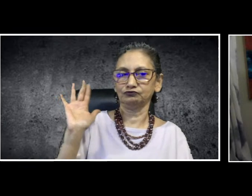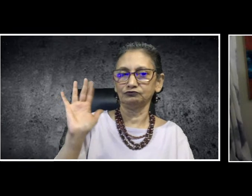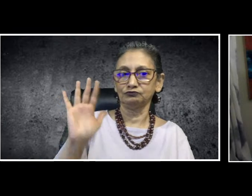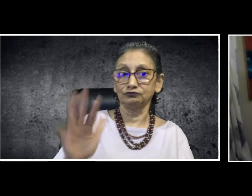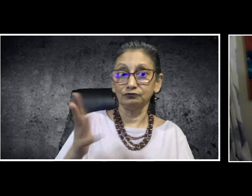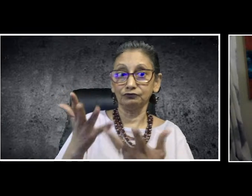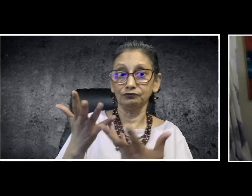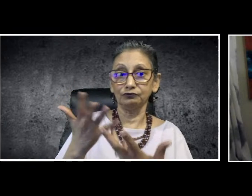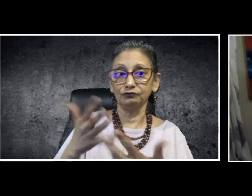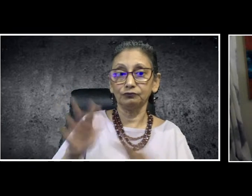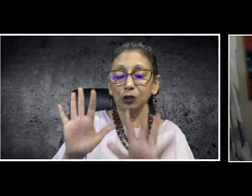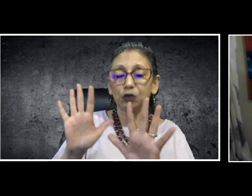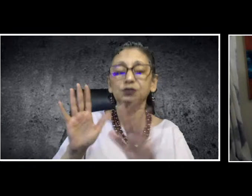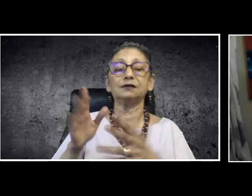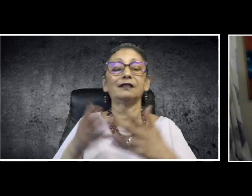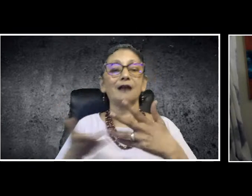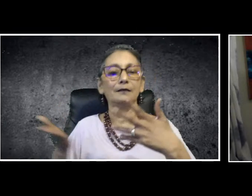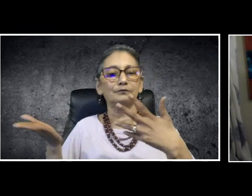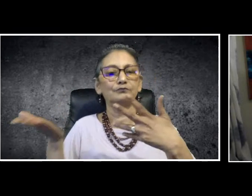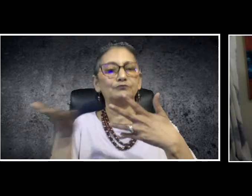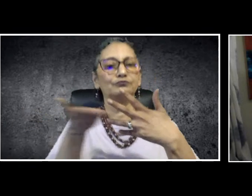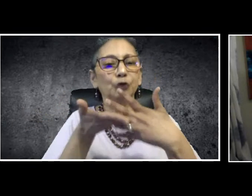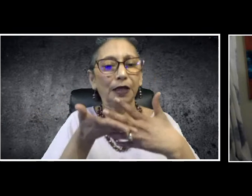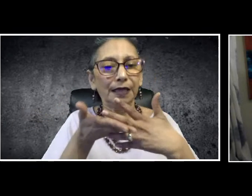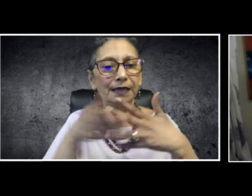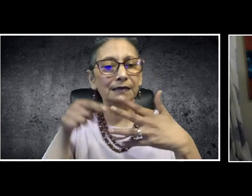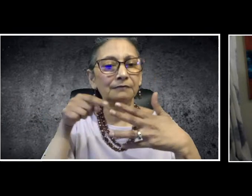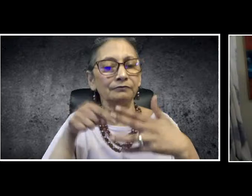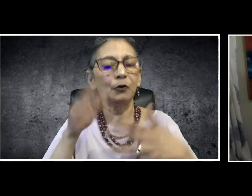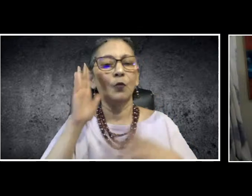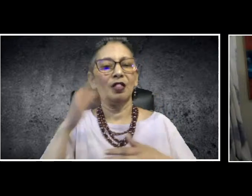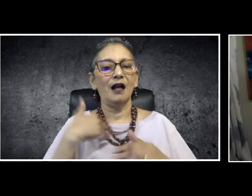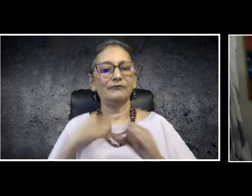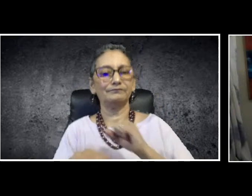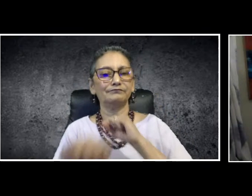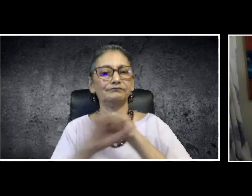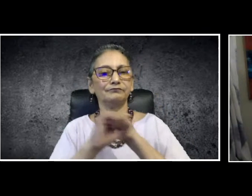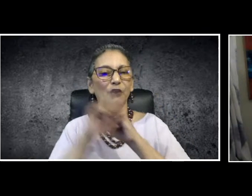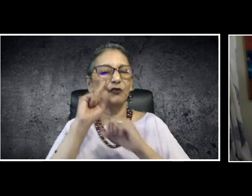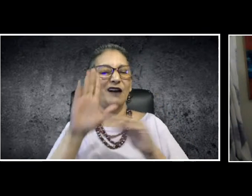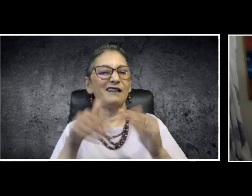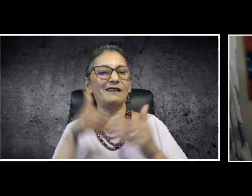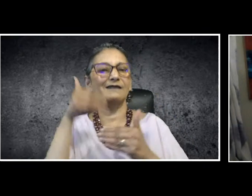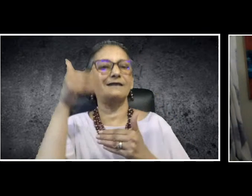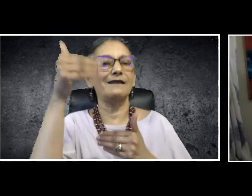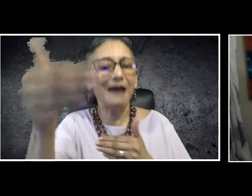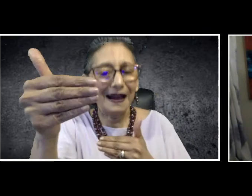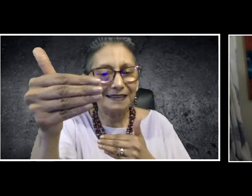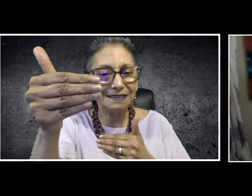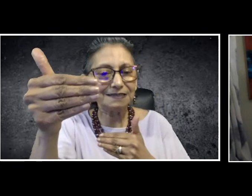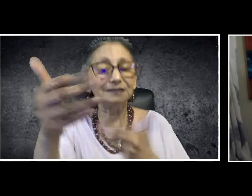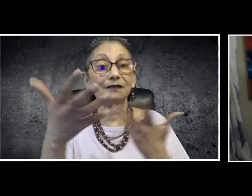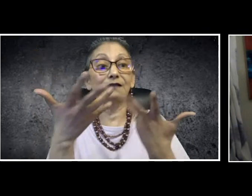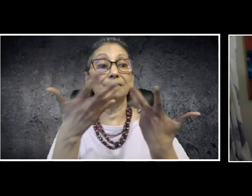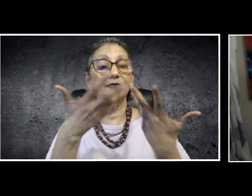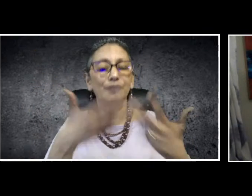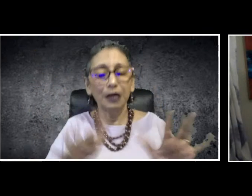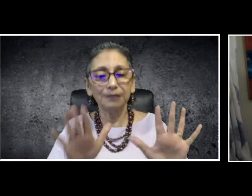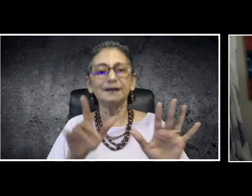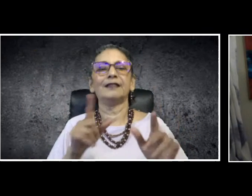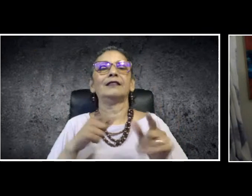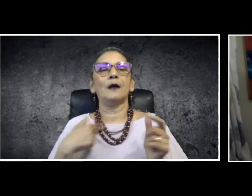Julie's presentation in its entirety. Once Julie's presentation is complete, we will take a short